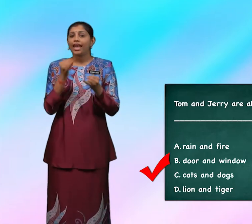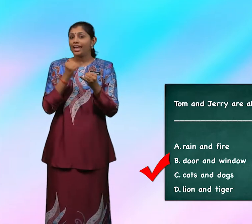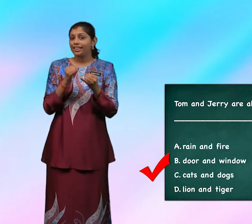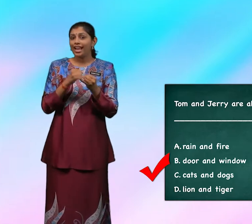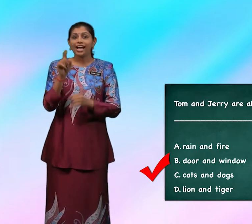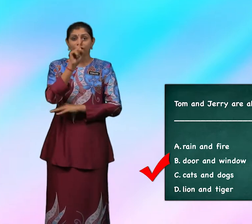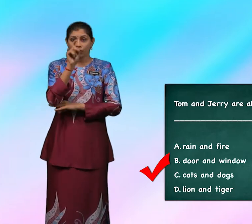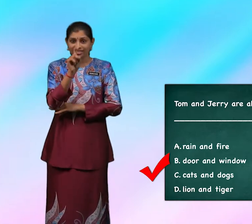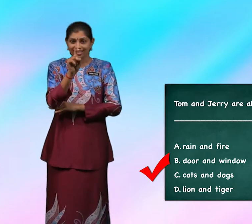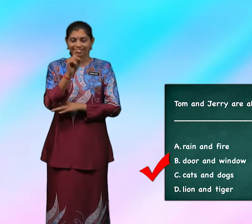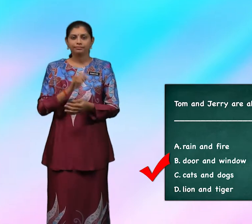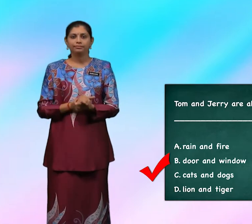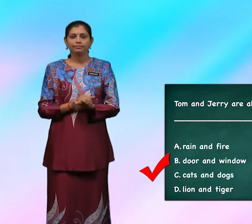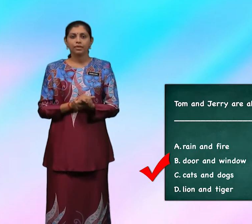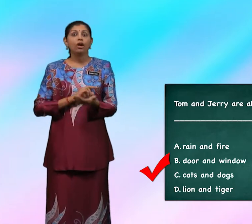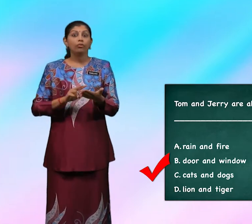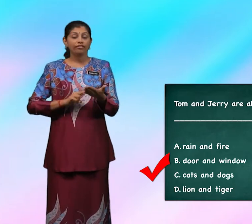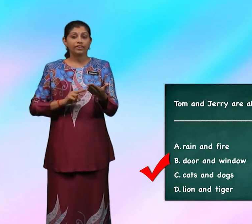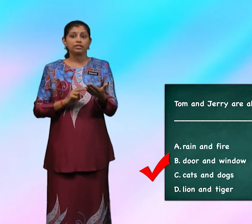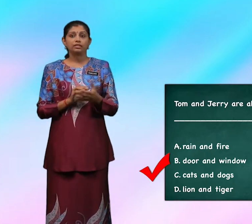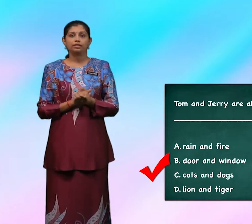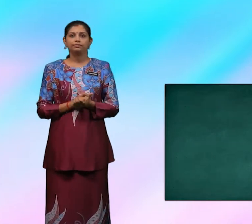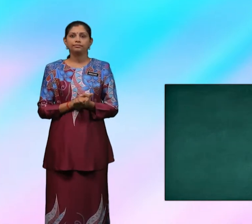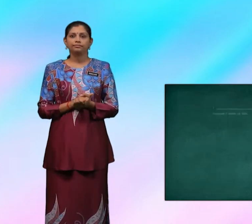And the last question. Read first.